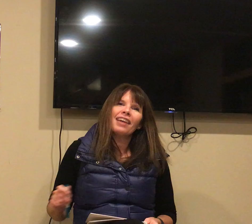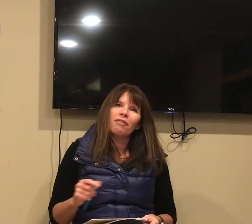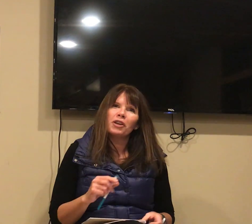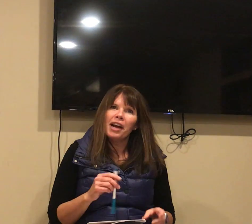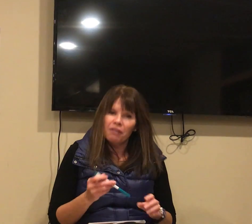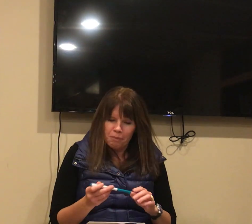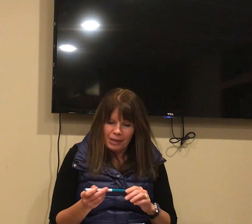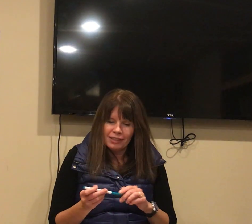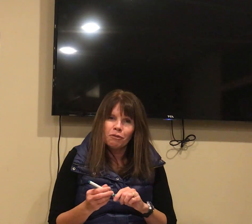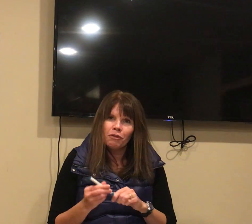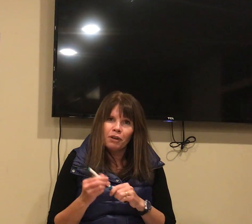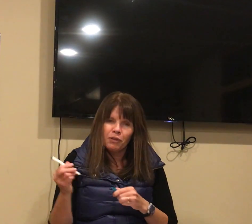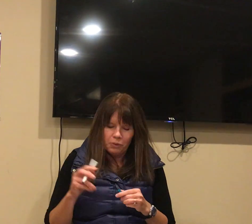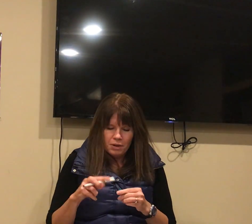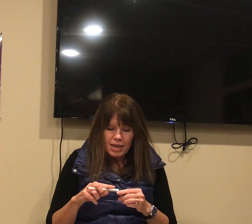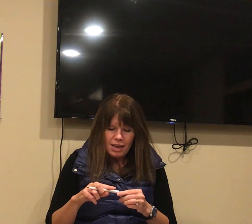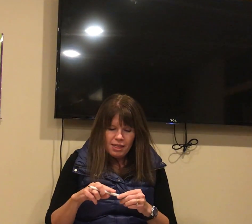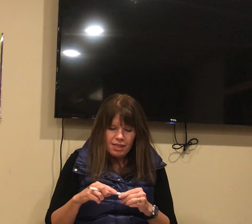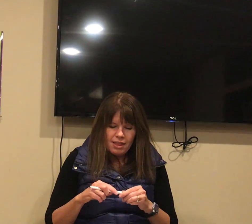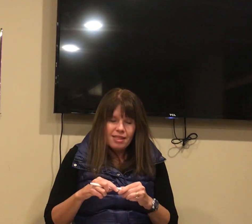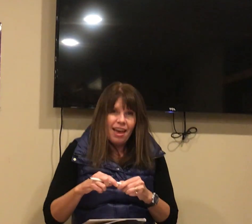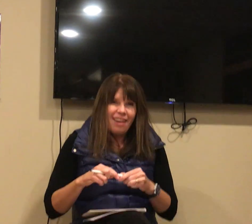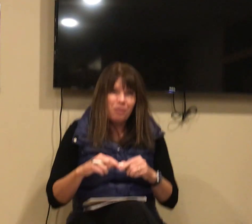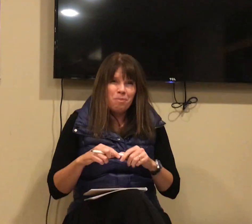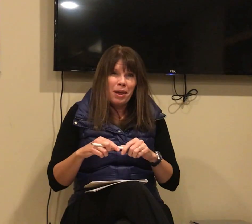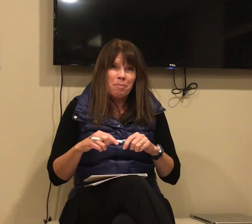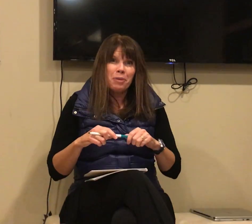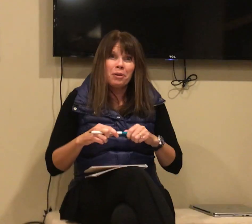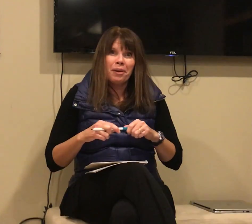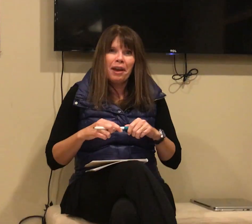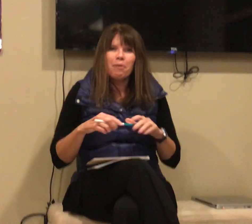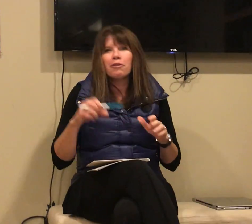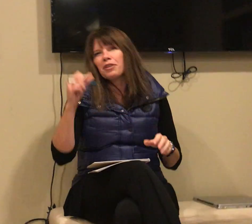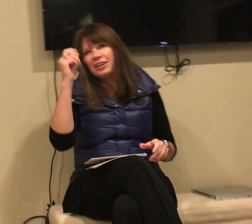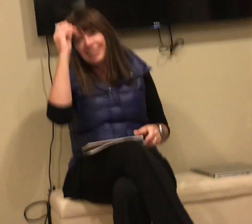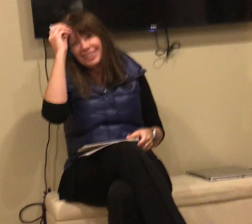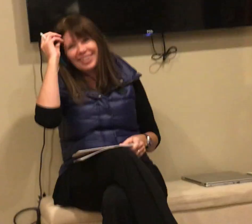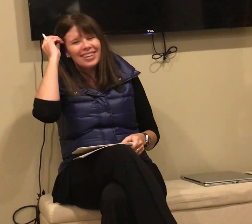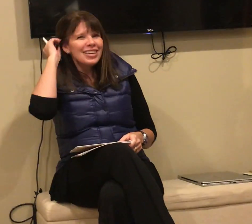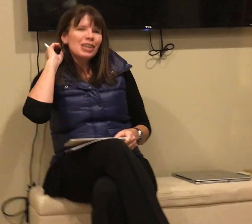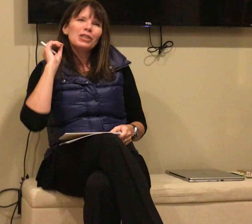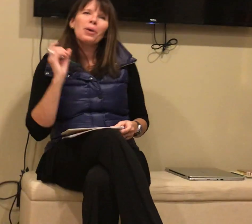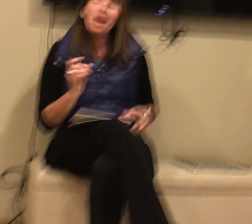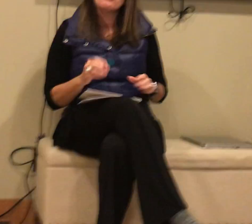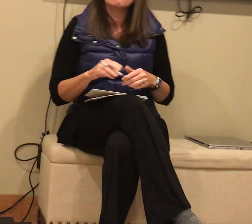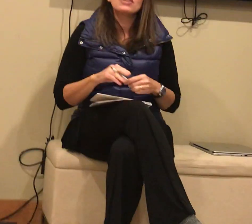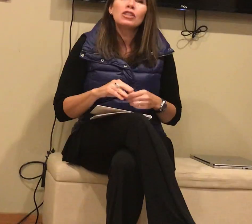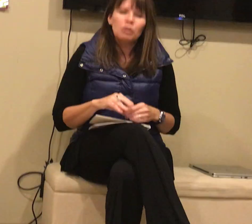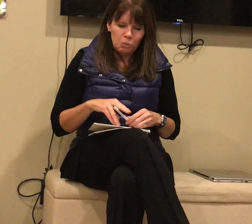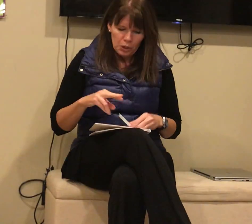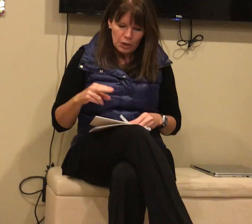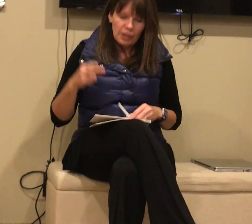your alphabets in front of you, that might be really helpful. So our first word